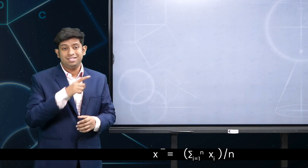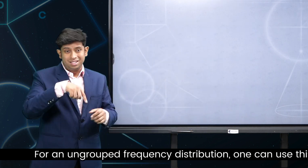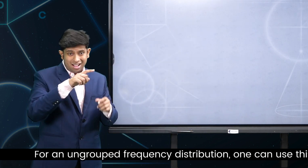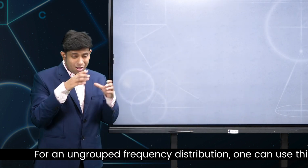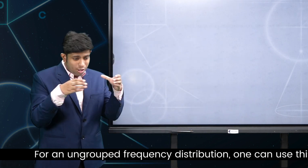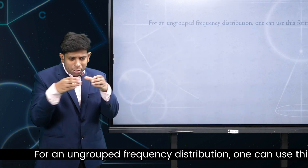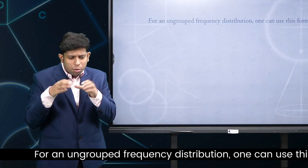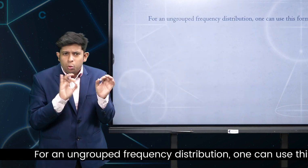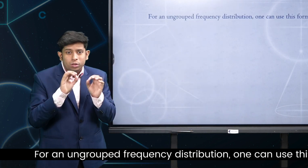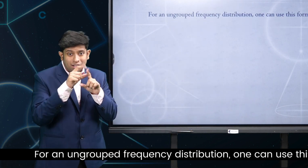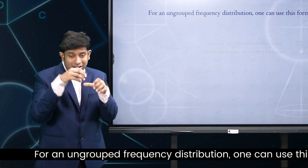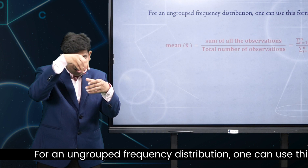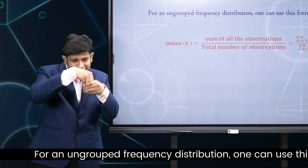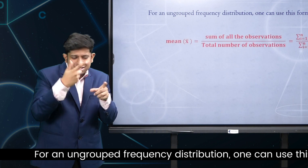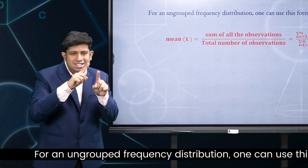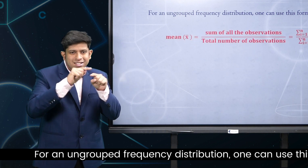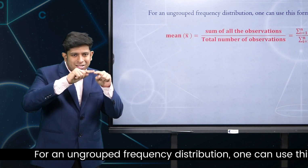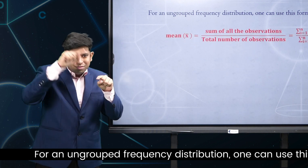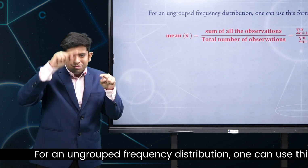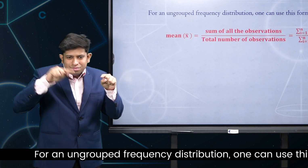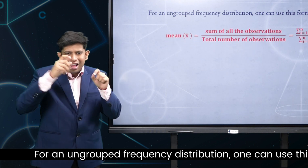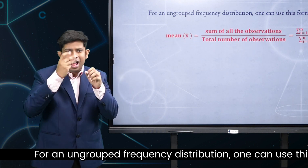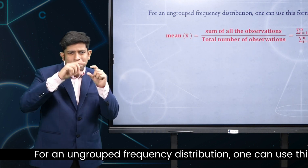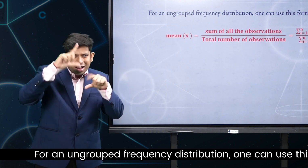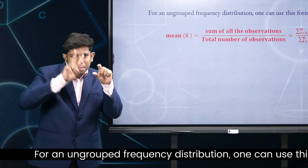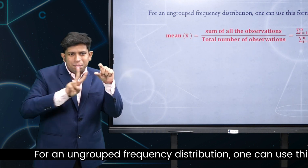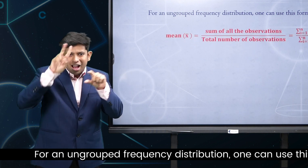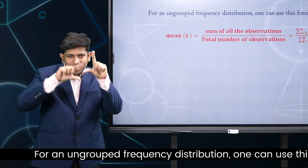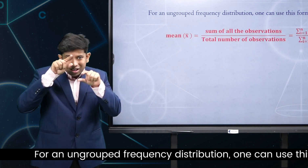For an ungrouped frequency distribution, one can use this formula.